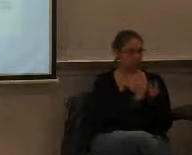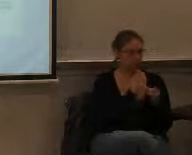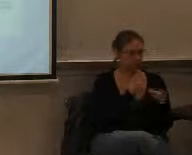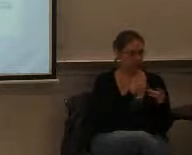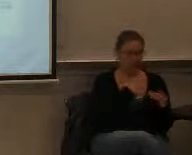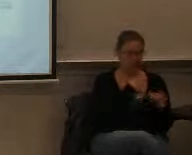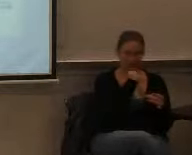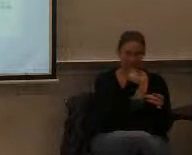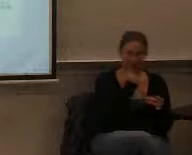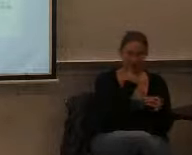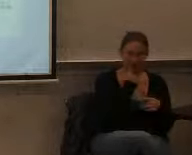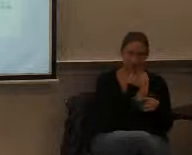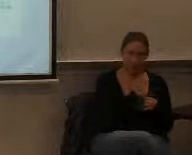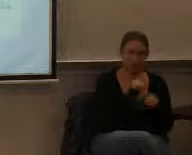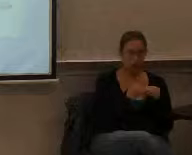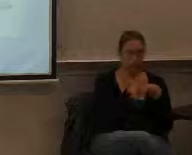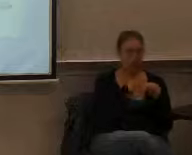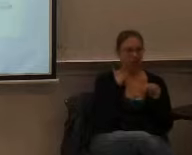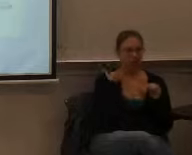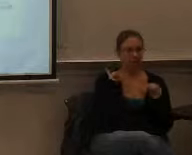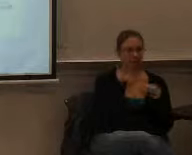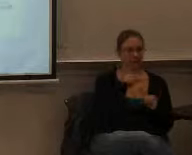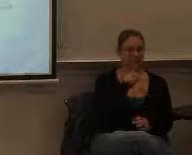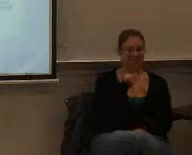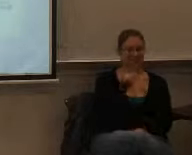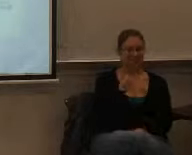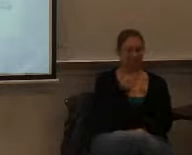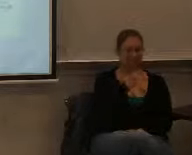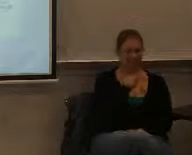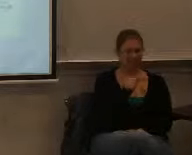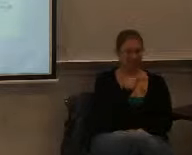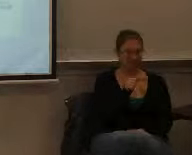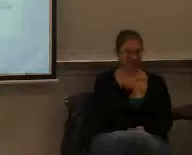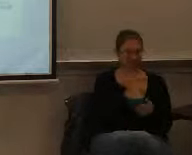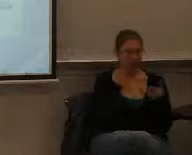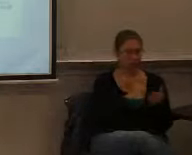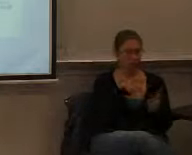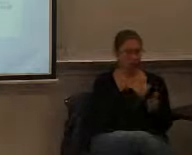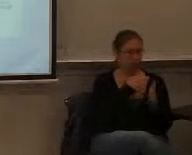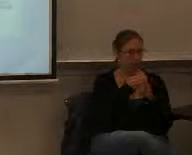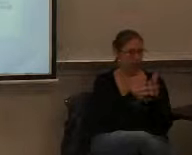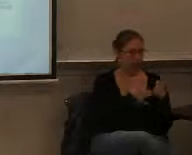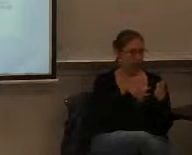story that I didn't tell you about these Daphnia species is the way that my